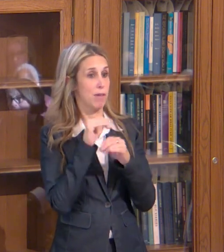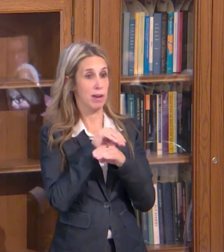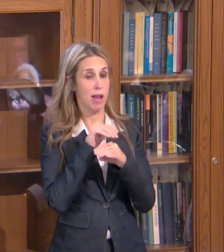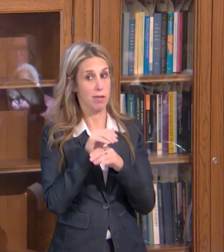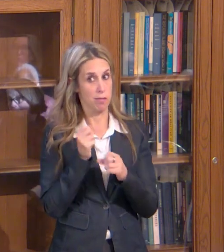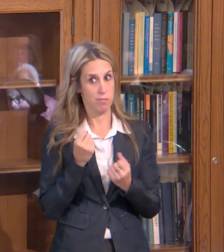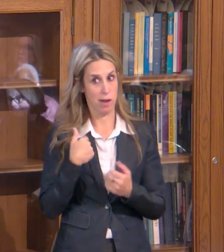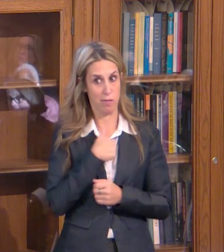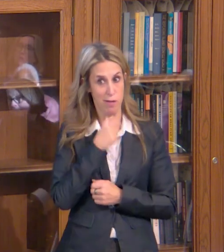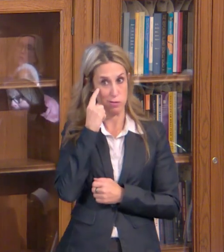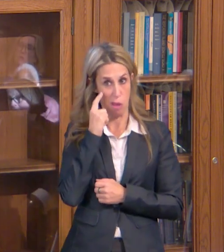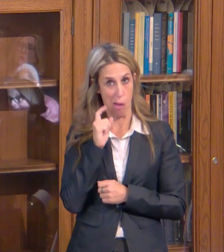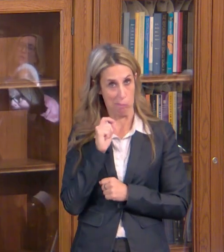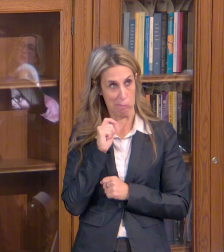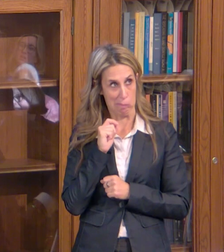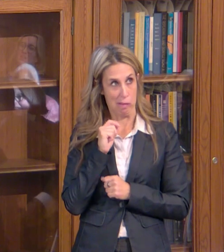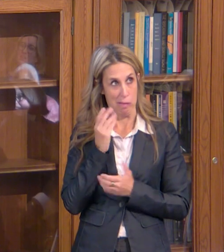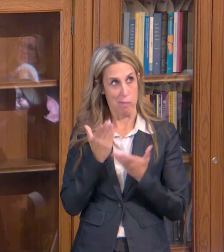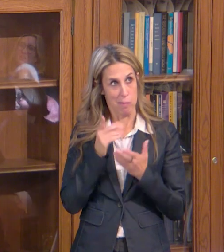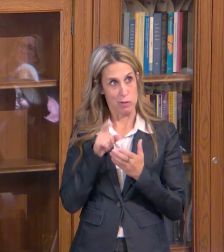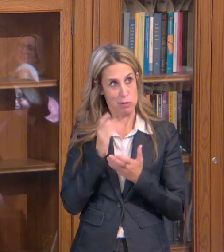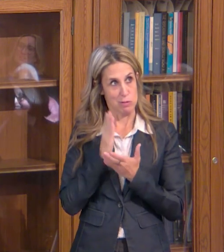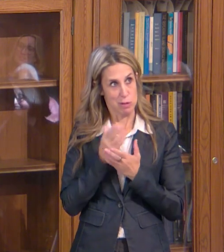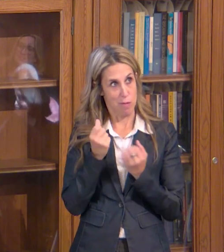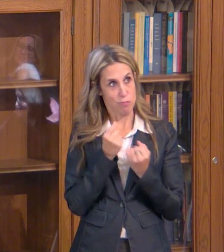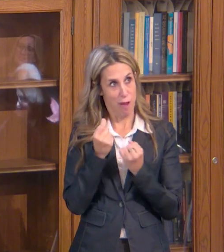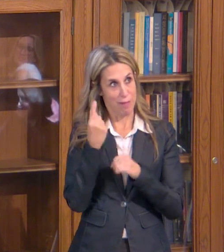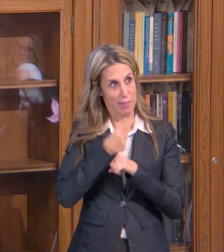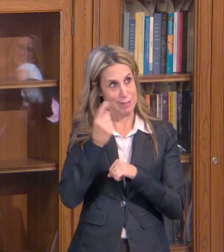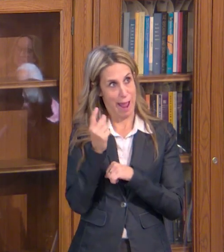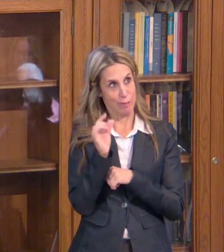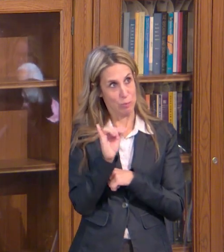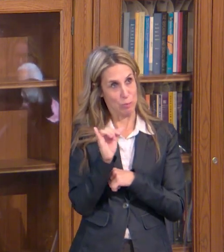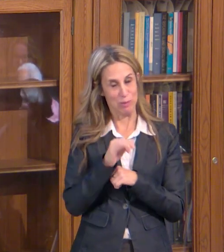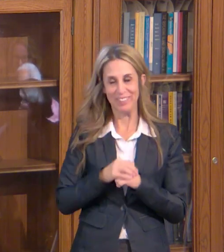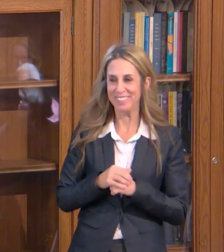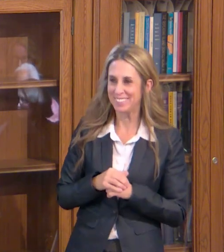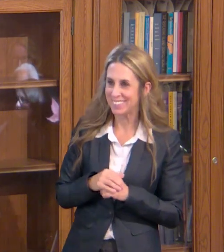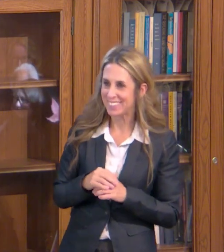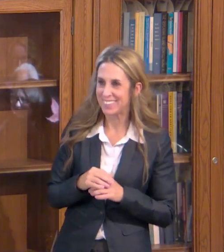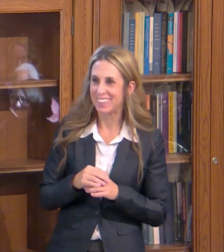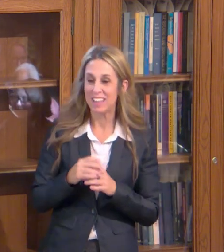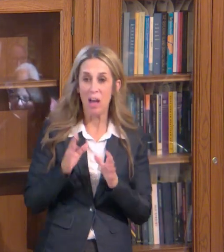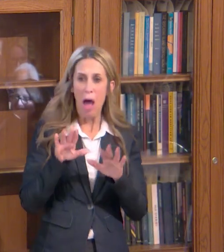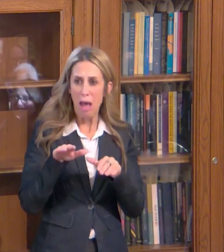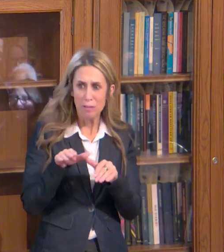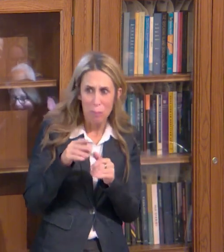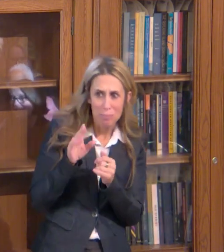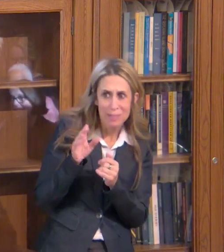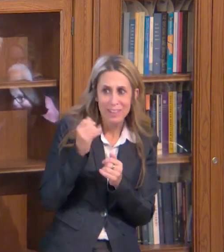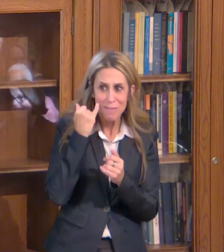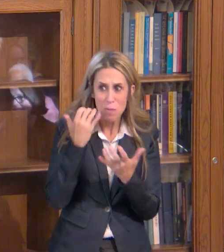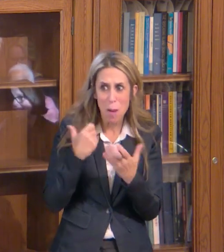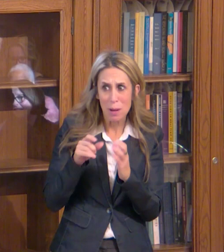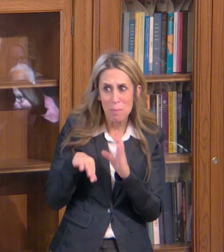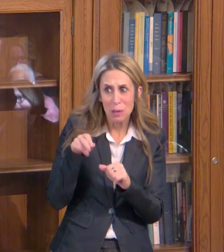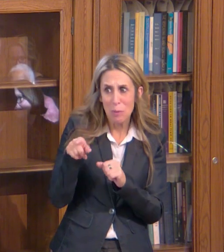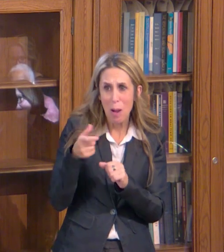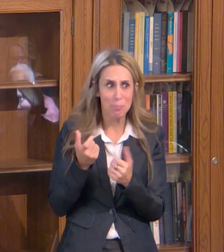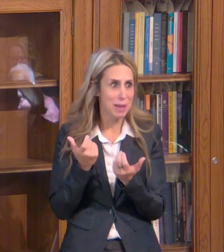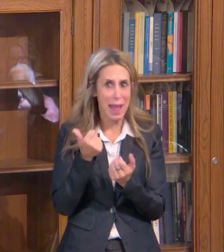stopped driving the DAT but he continued and I said doc I'll come get you anytime you want me to come get